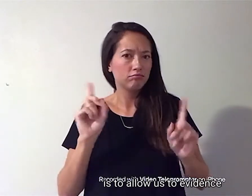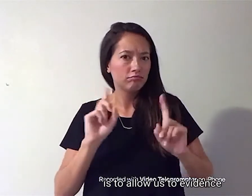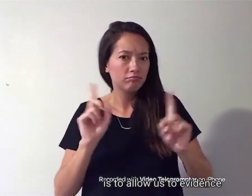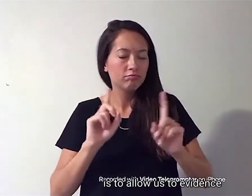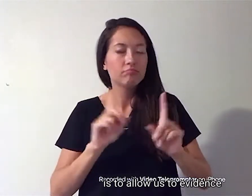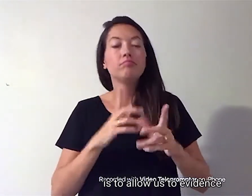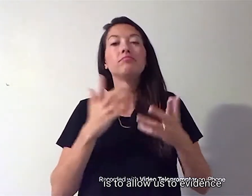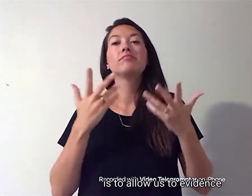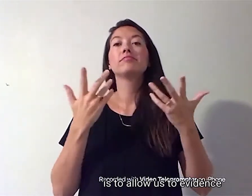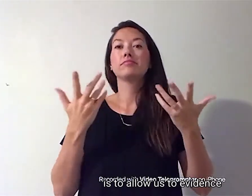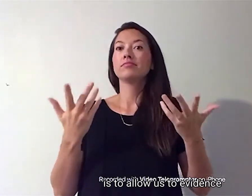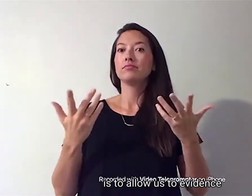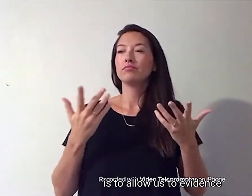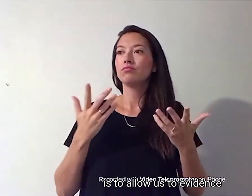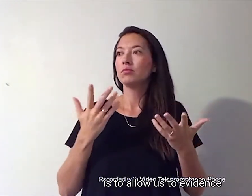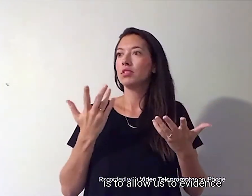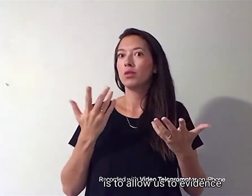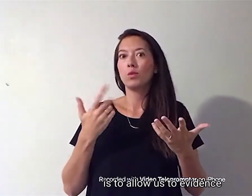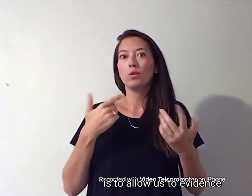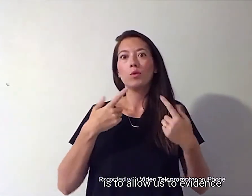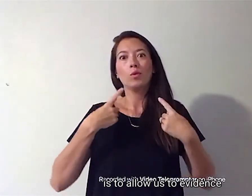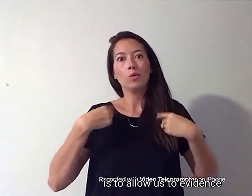us to evidence